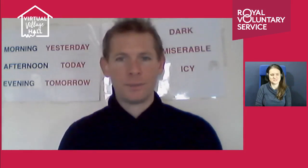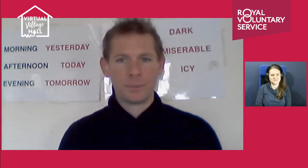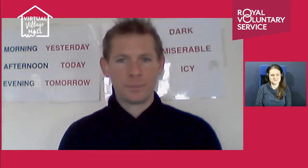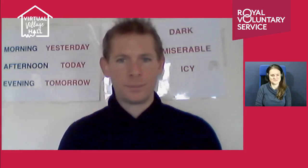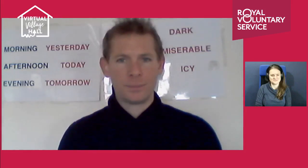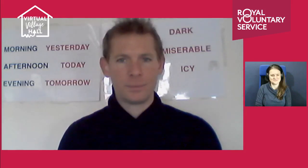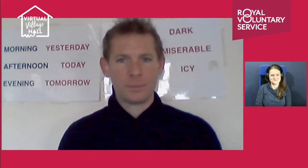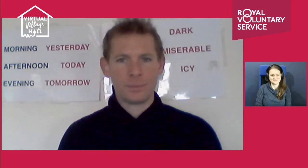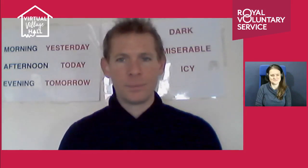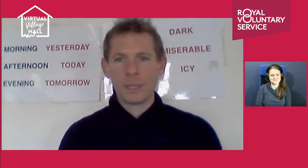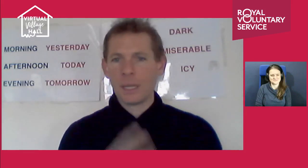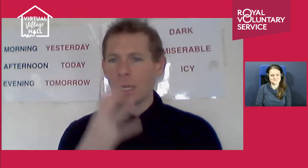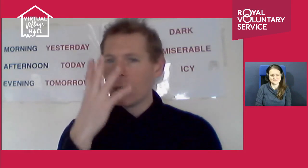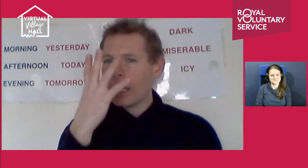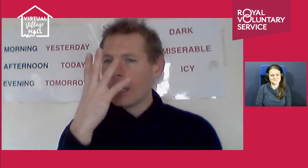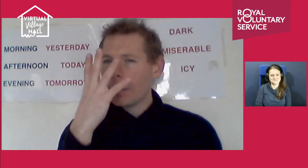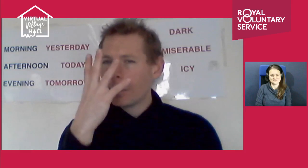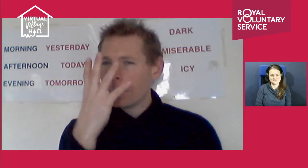Beautiful.